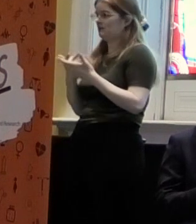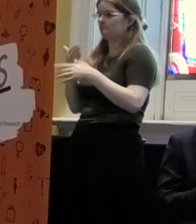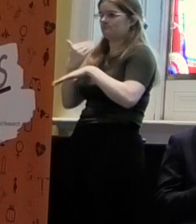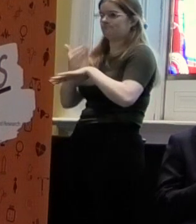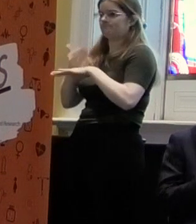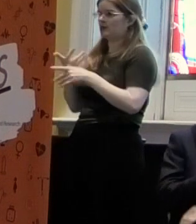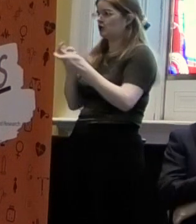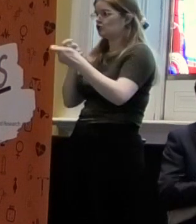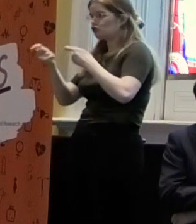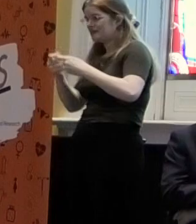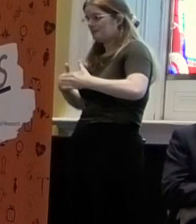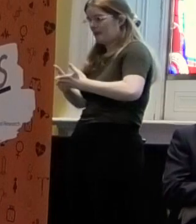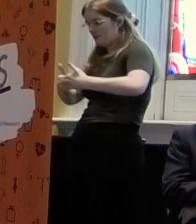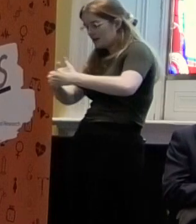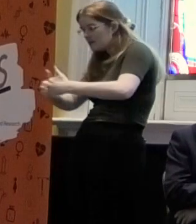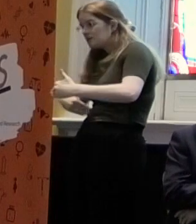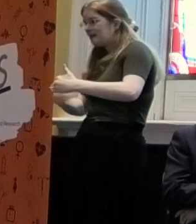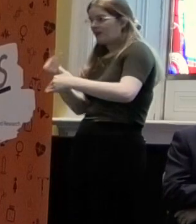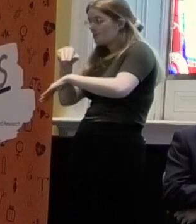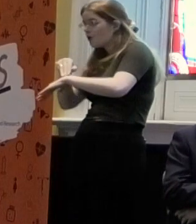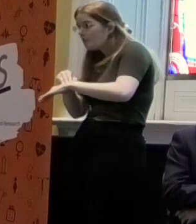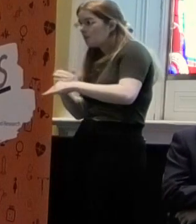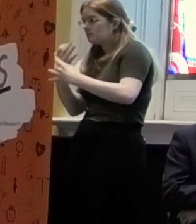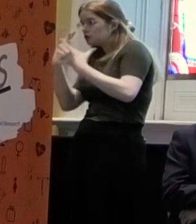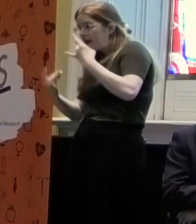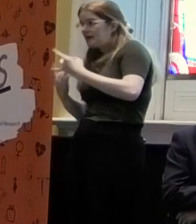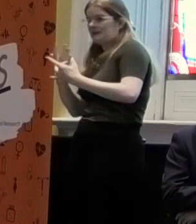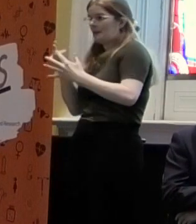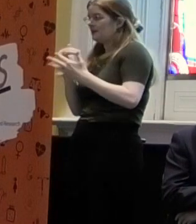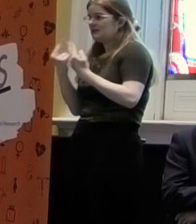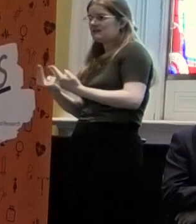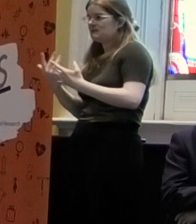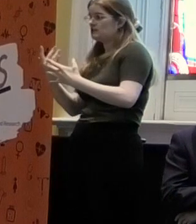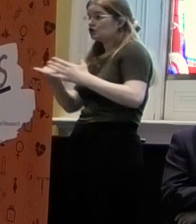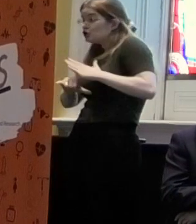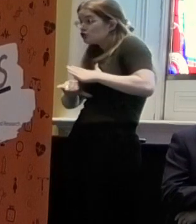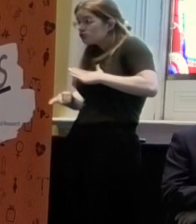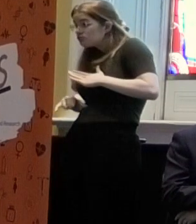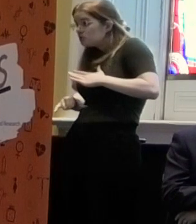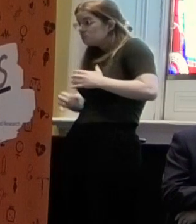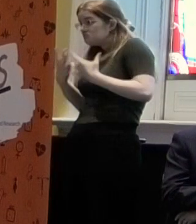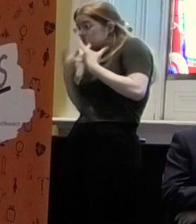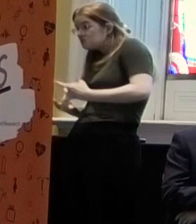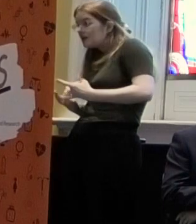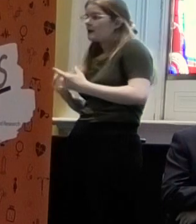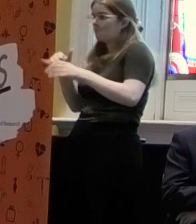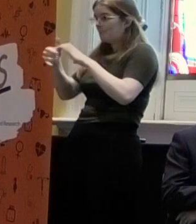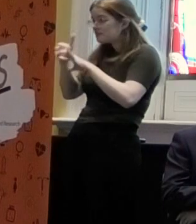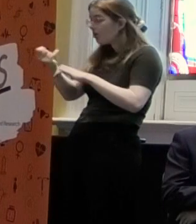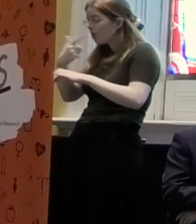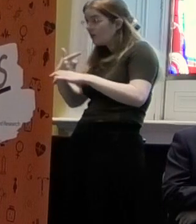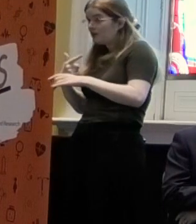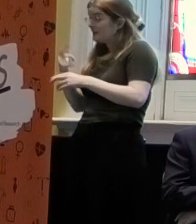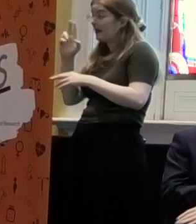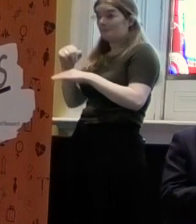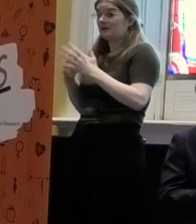to the fetus that's in trouble, needs to be it surgical or medical treatments, which is really cutting